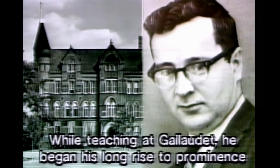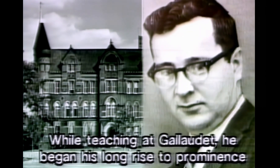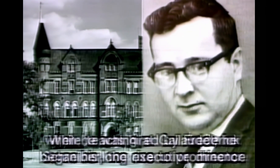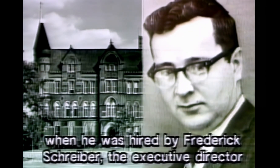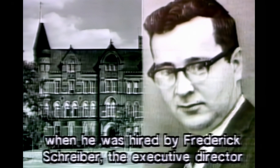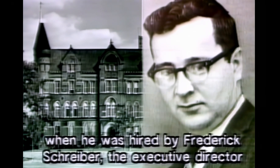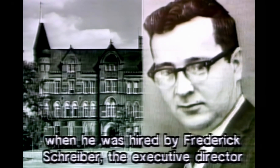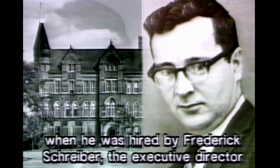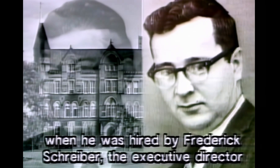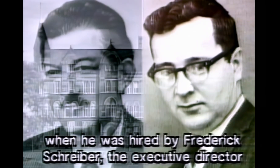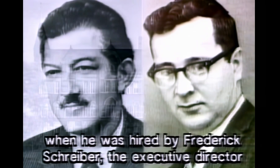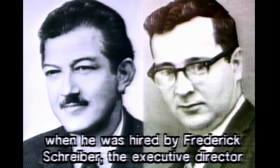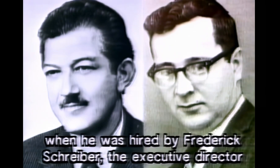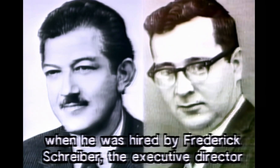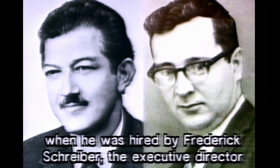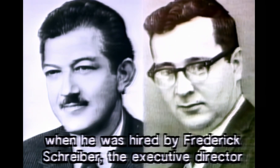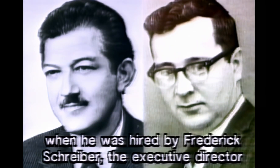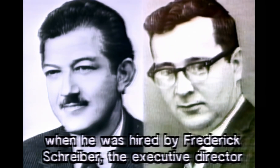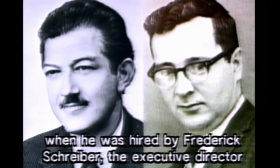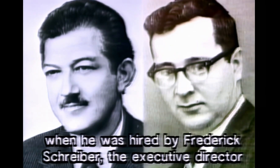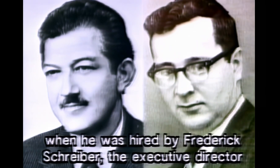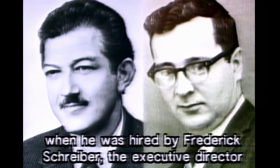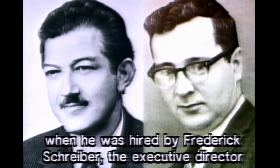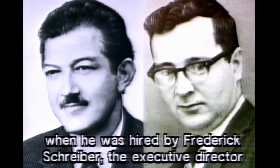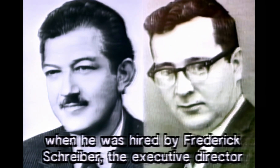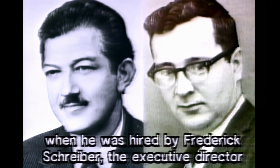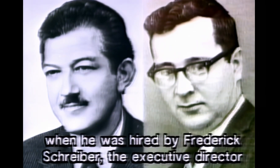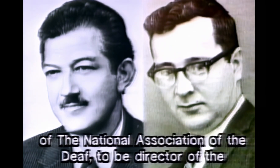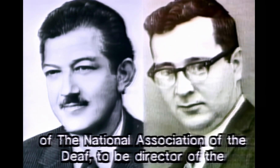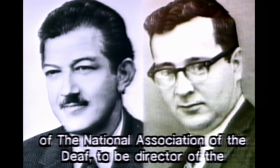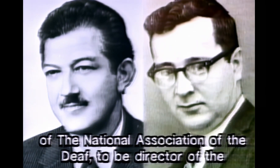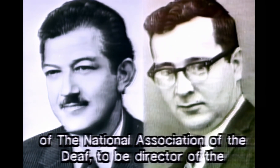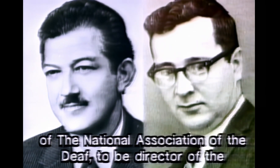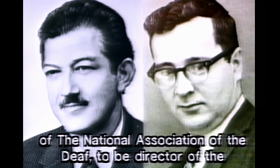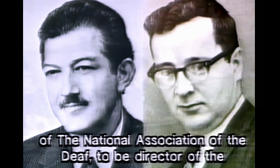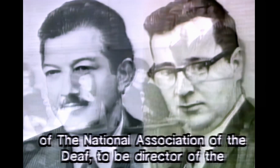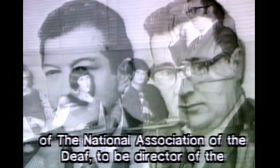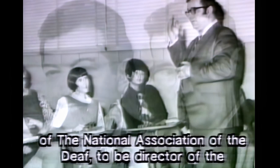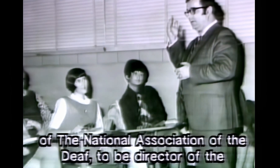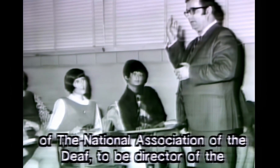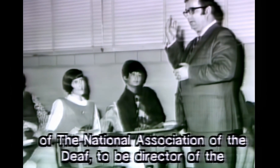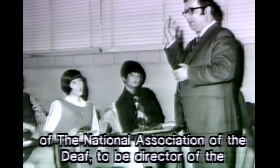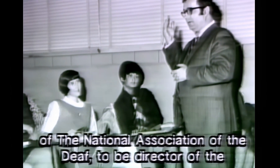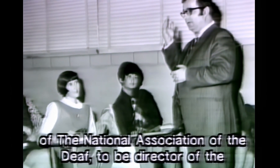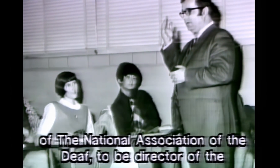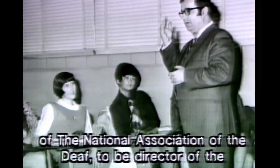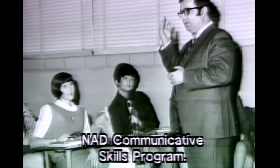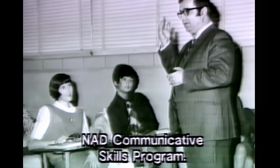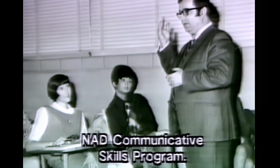prominence. When he was hired by Frederick Schreiber, the executive director of the National Association of the Deaf, to be director of